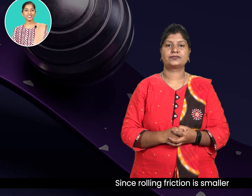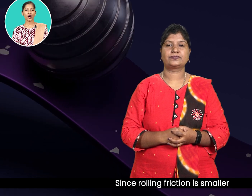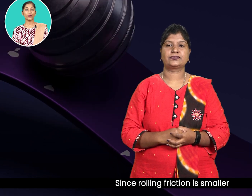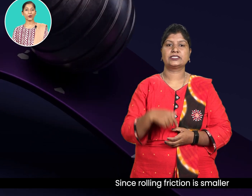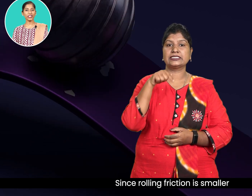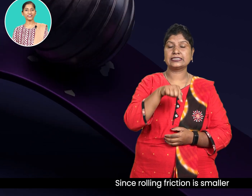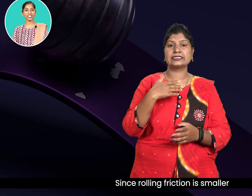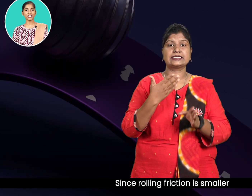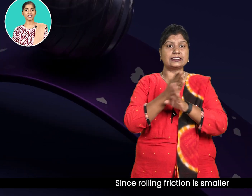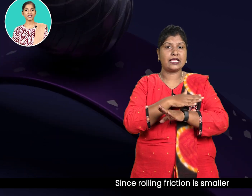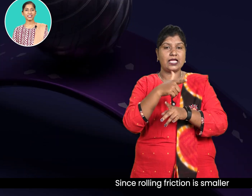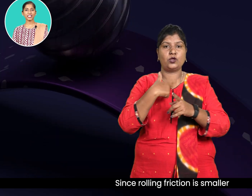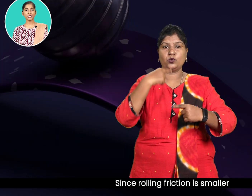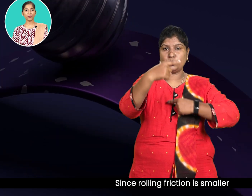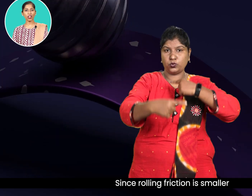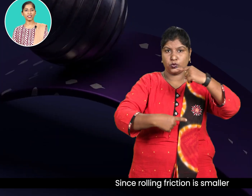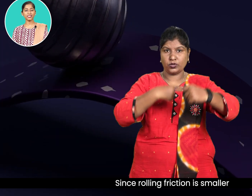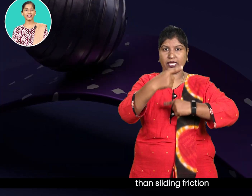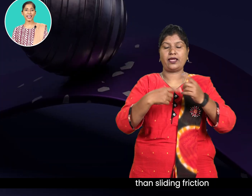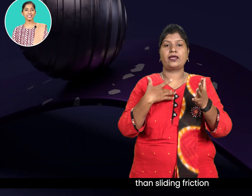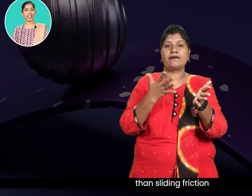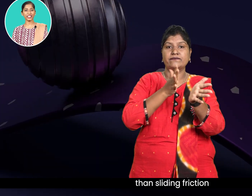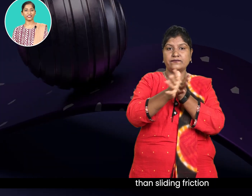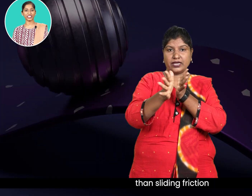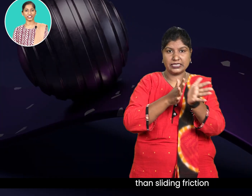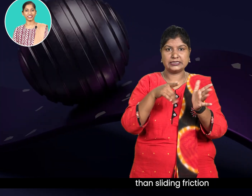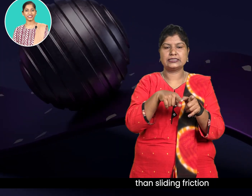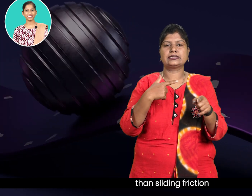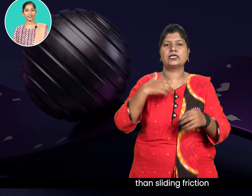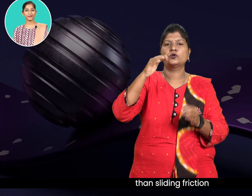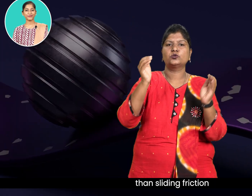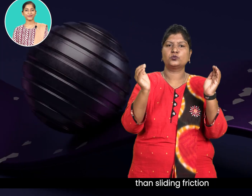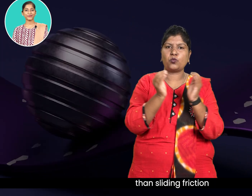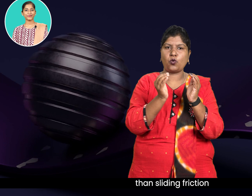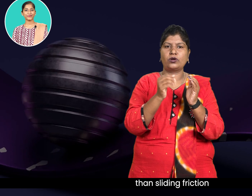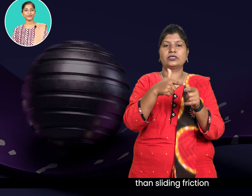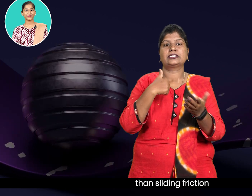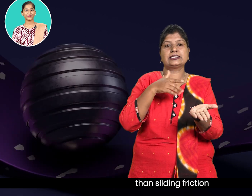Since rolling friction is smaller than sliding friction,